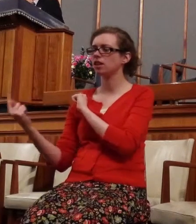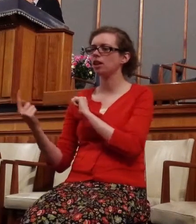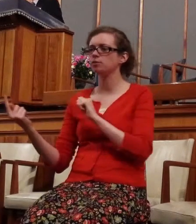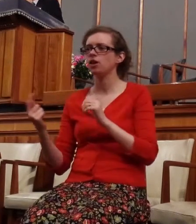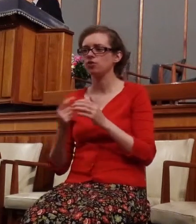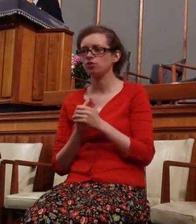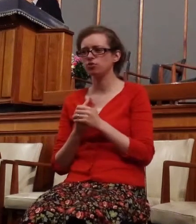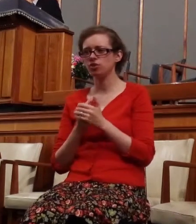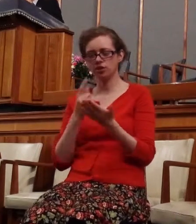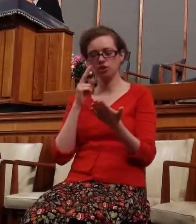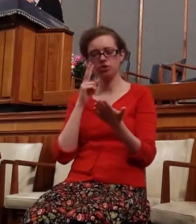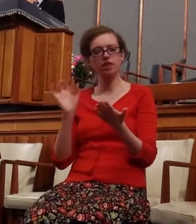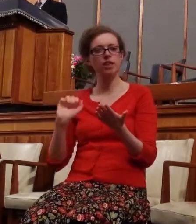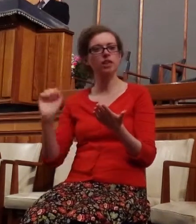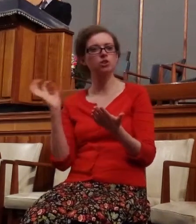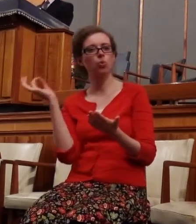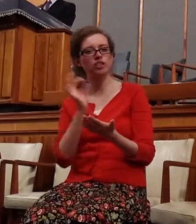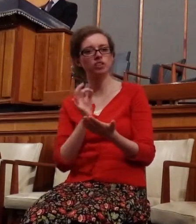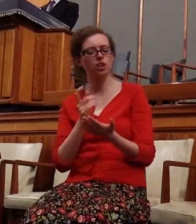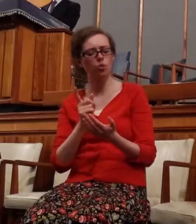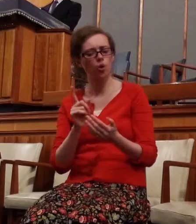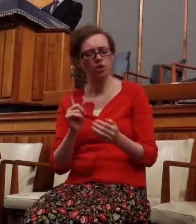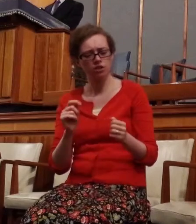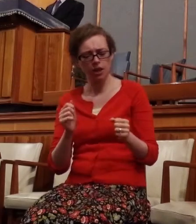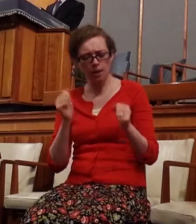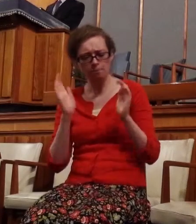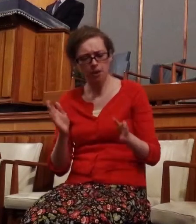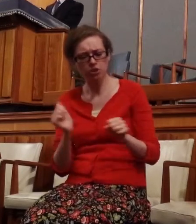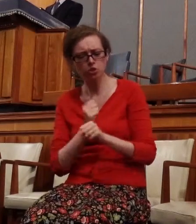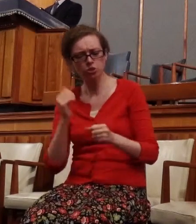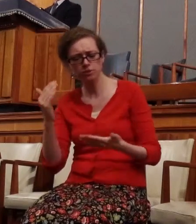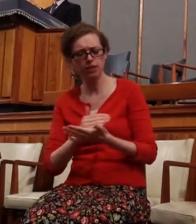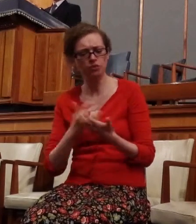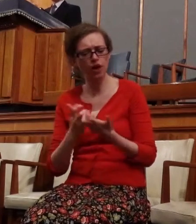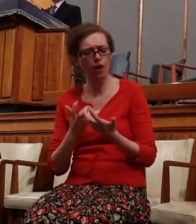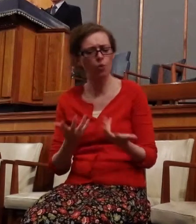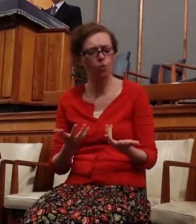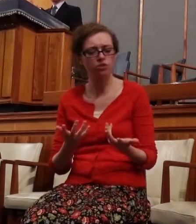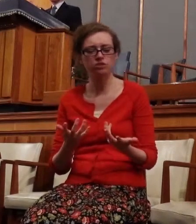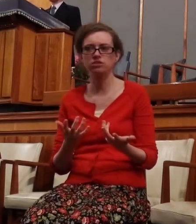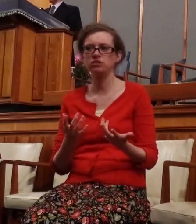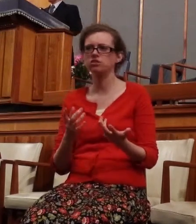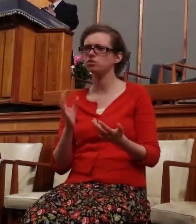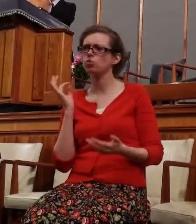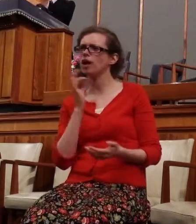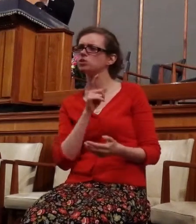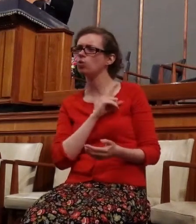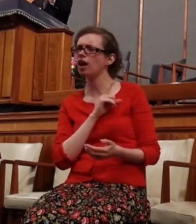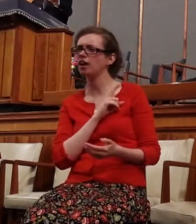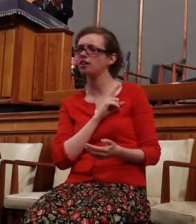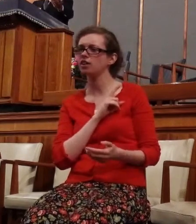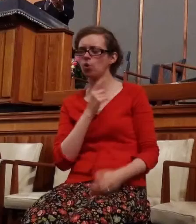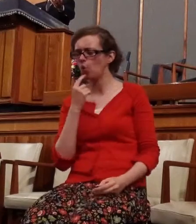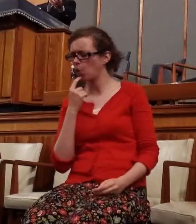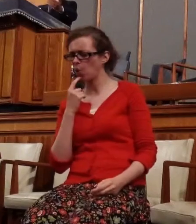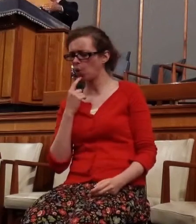must I do to be saved?" just because he wanted to save his neck. That's not why he asked the question. Because the